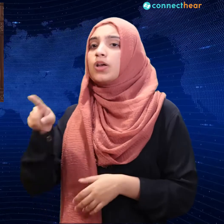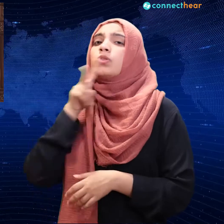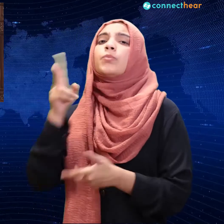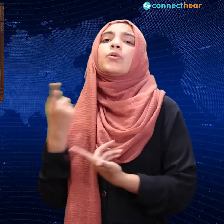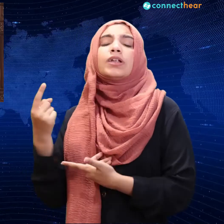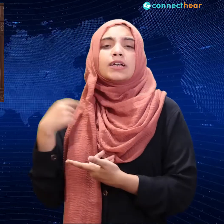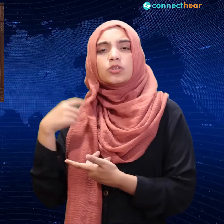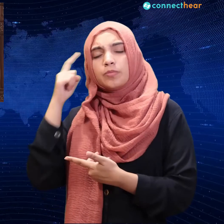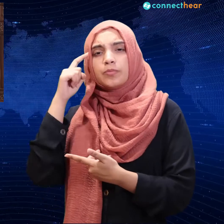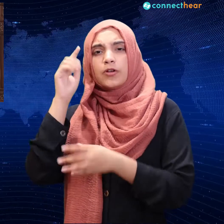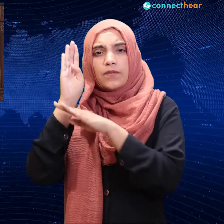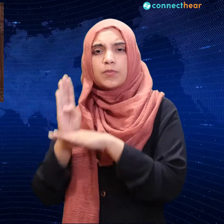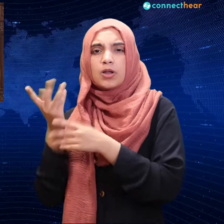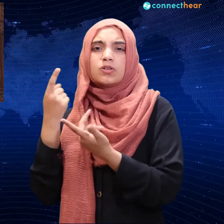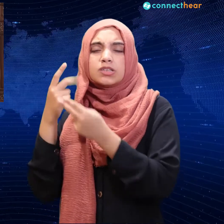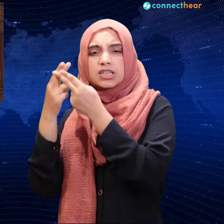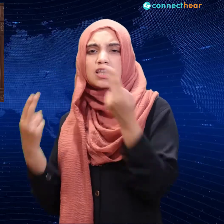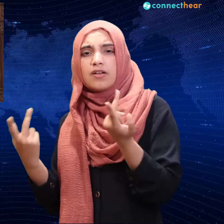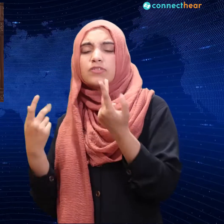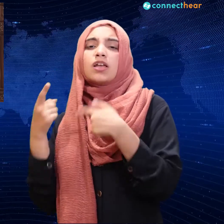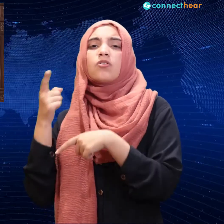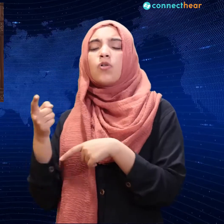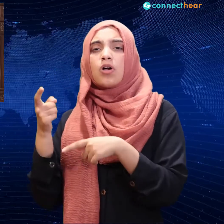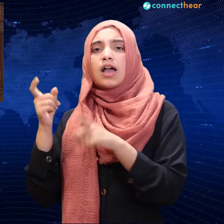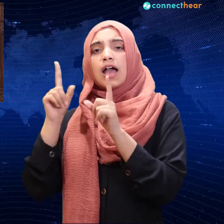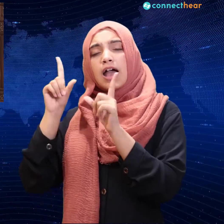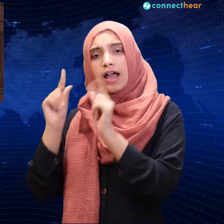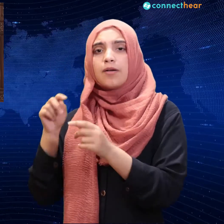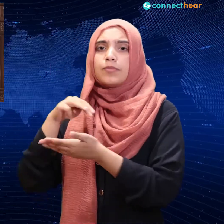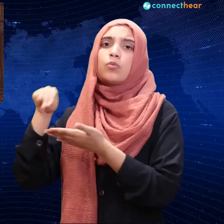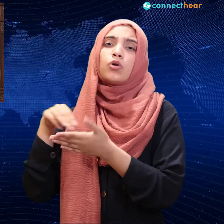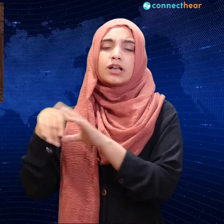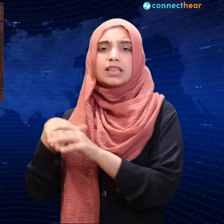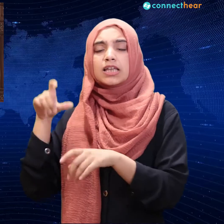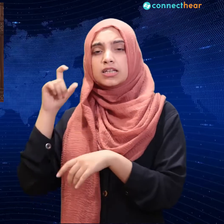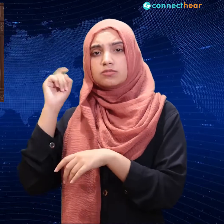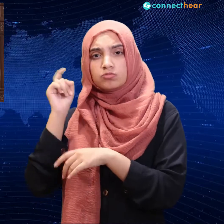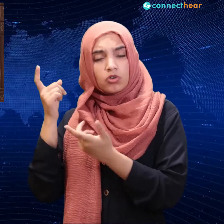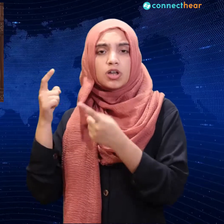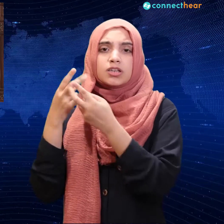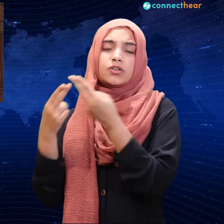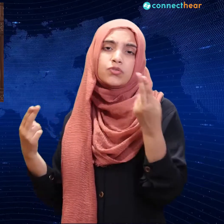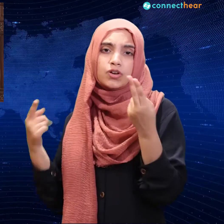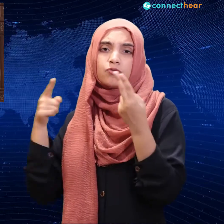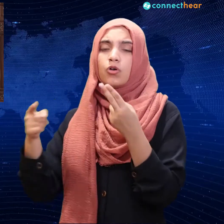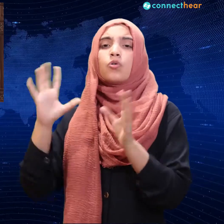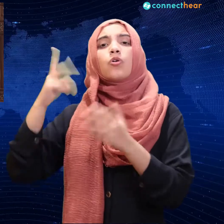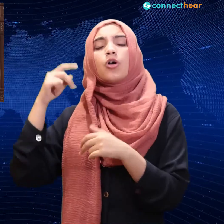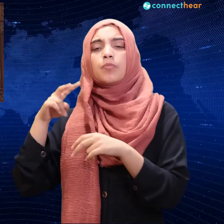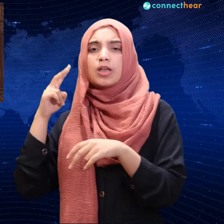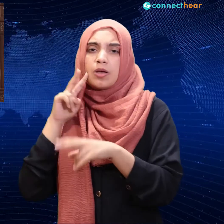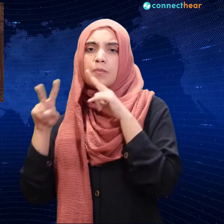contacted you directly, your national security advisor recently said, and I quote, "If a phone call is a concession, if